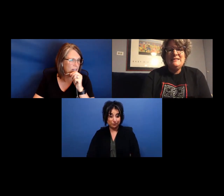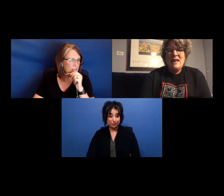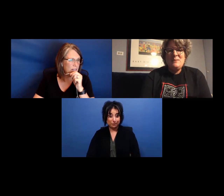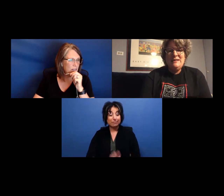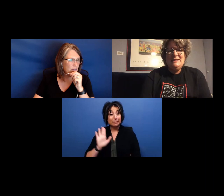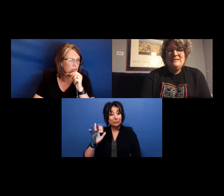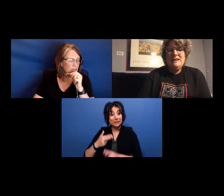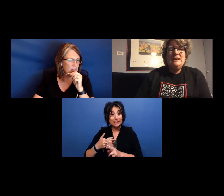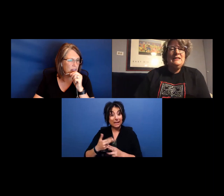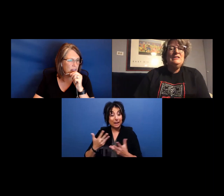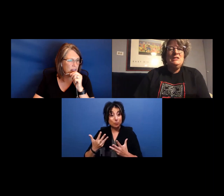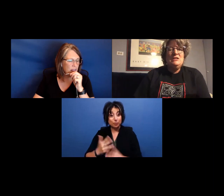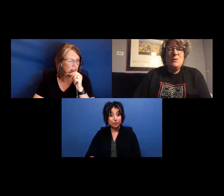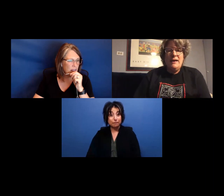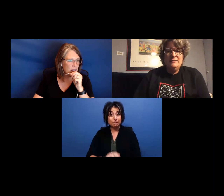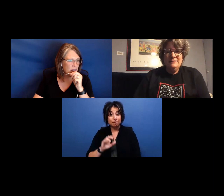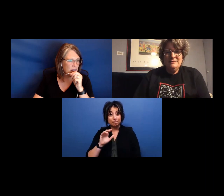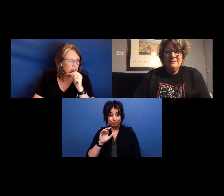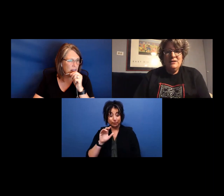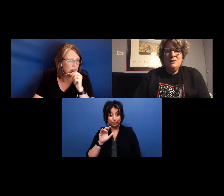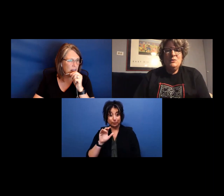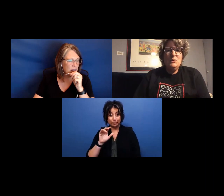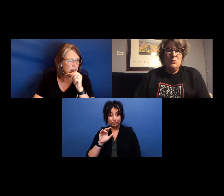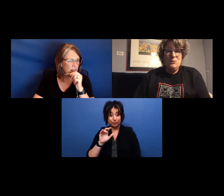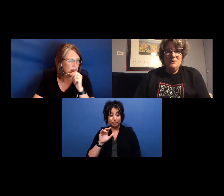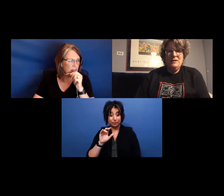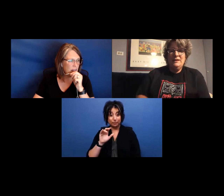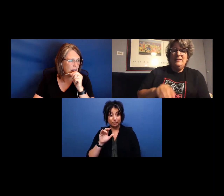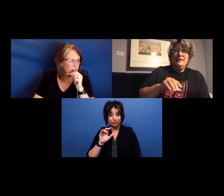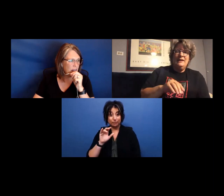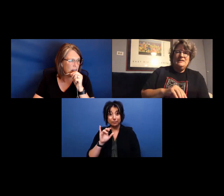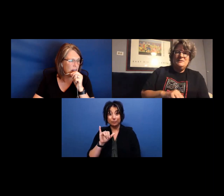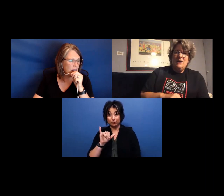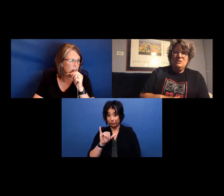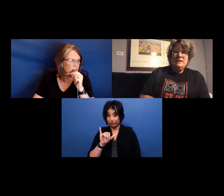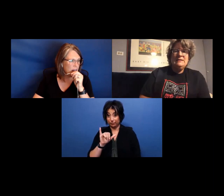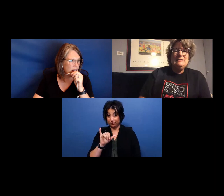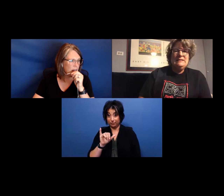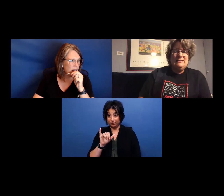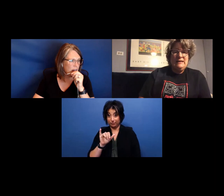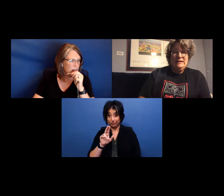His name is Ji-Yuen Hu, and it's spelled